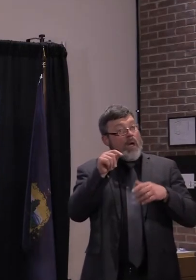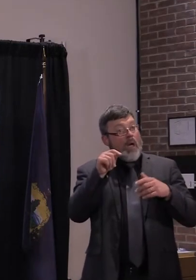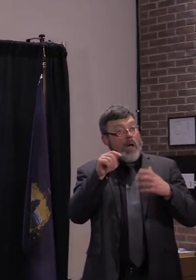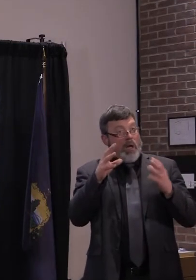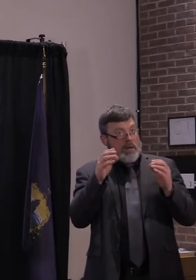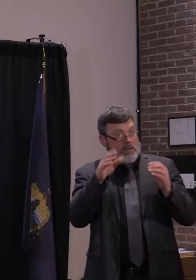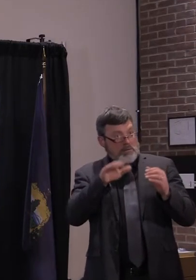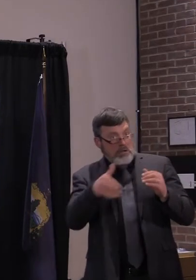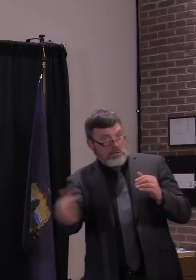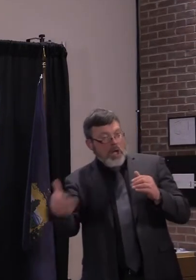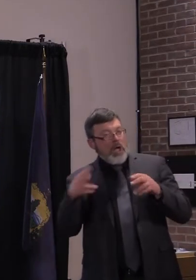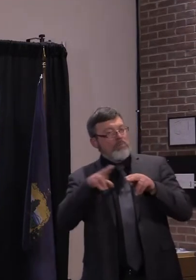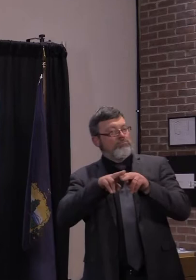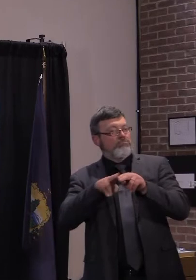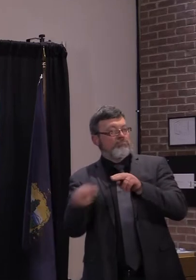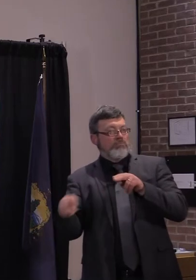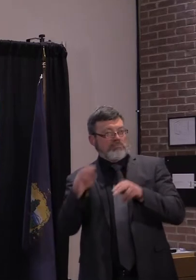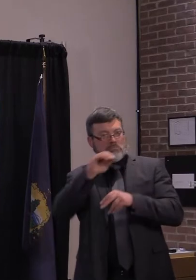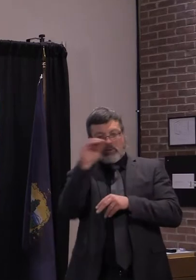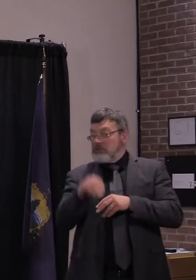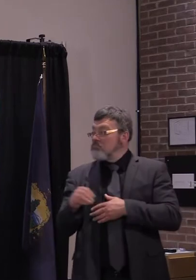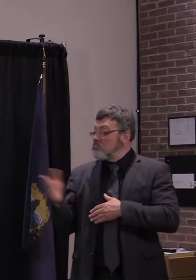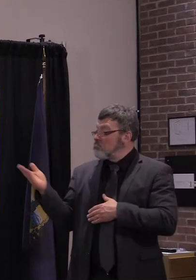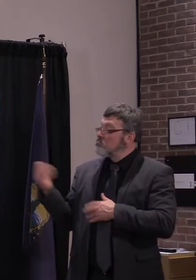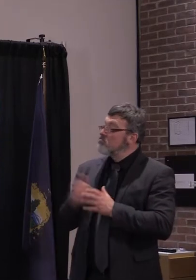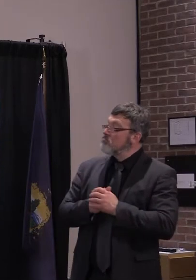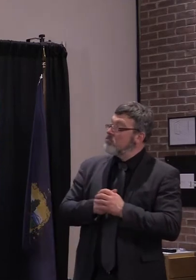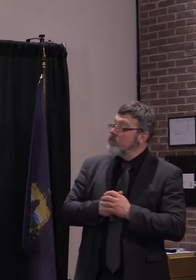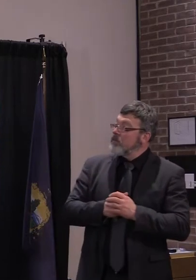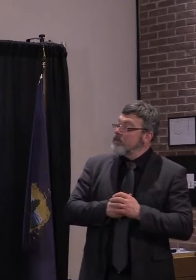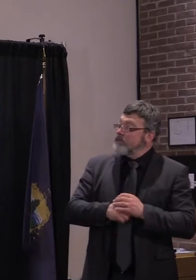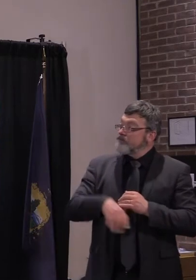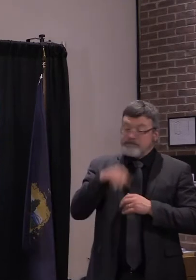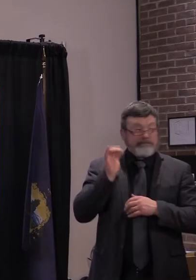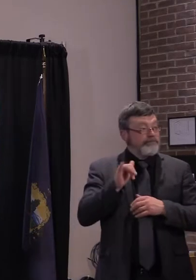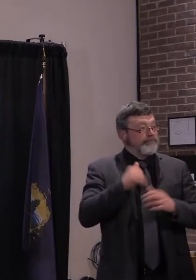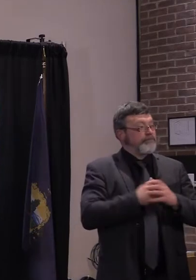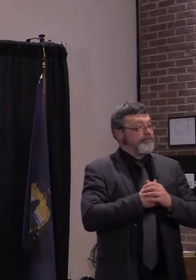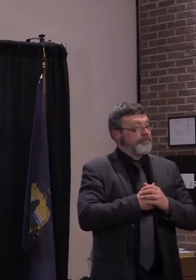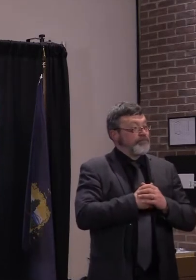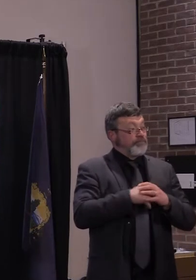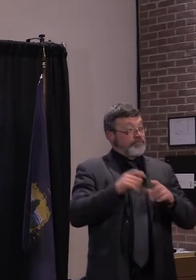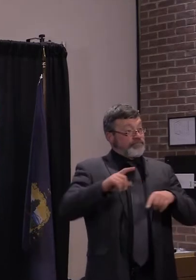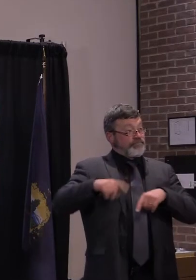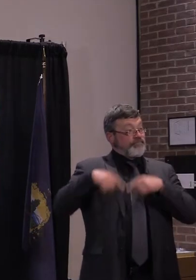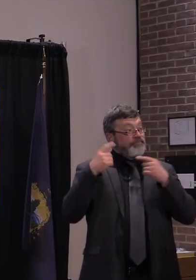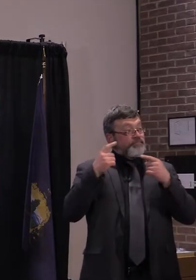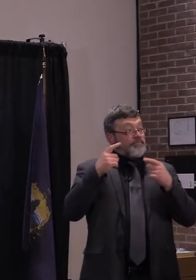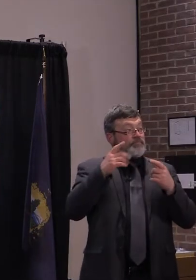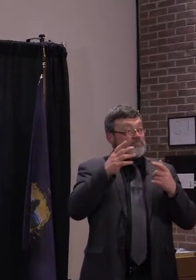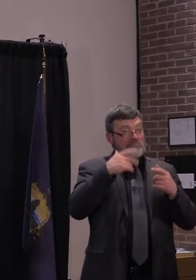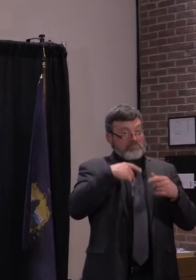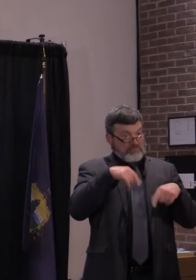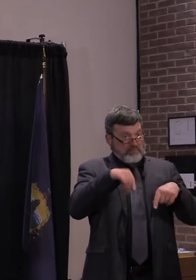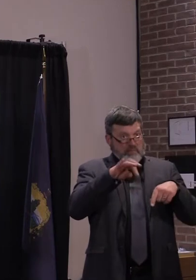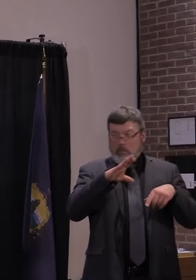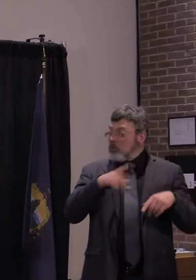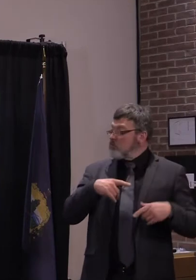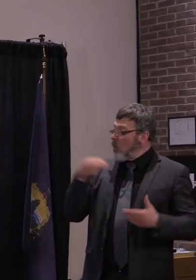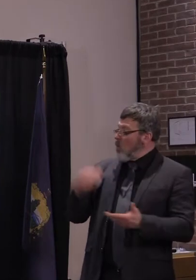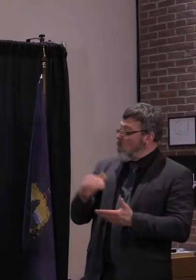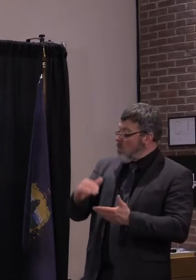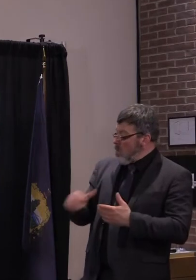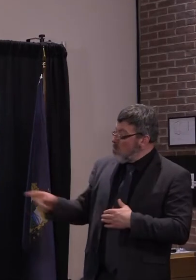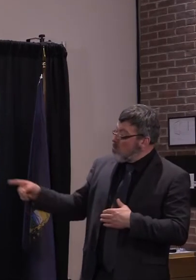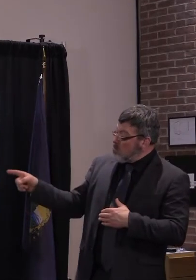COVID-19 fatalities are lower in February so far, but we're not sure yet where that number will end up, as this metric takes the